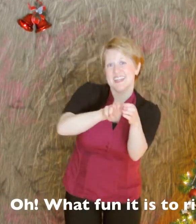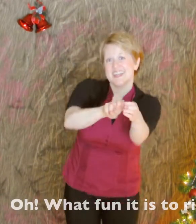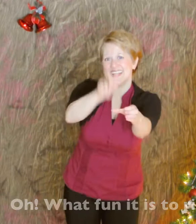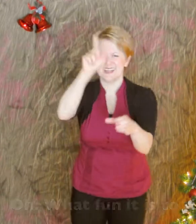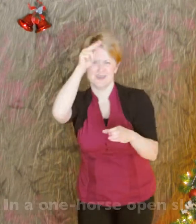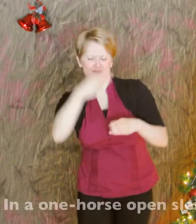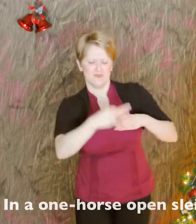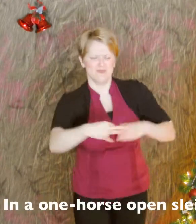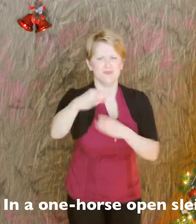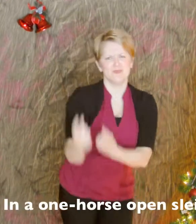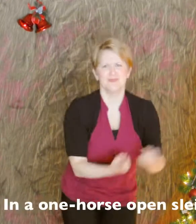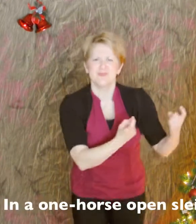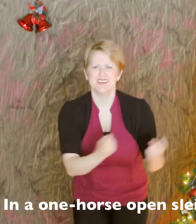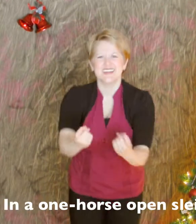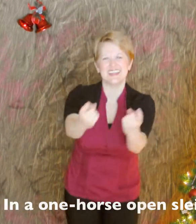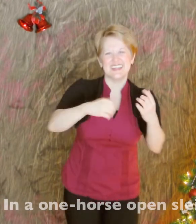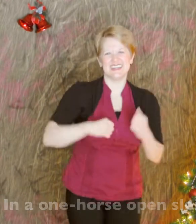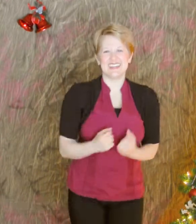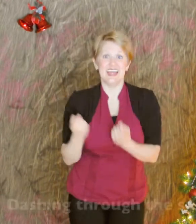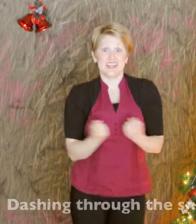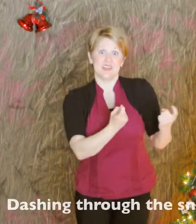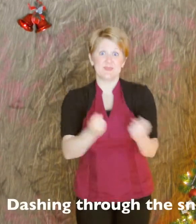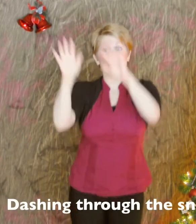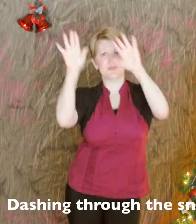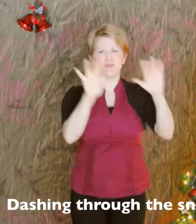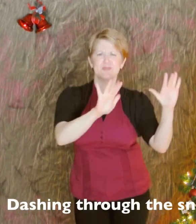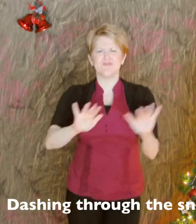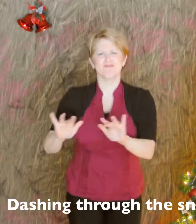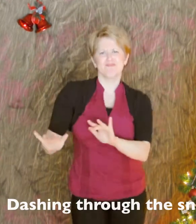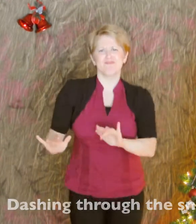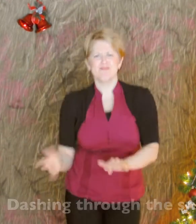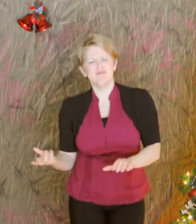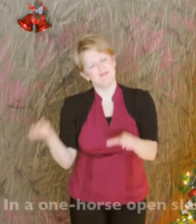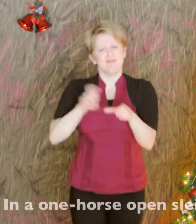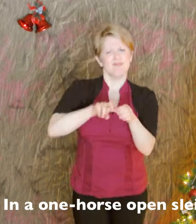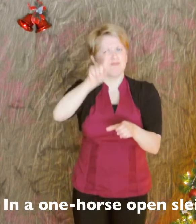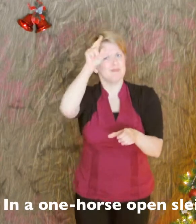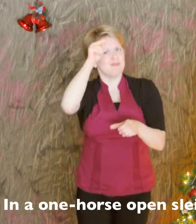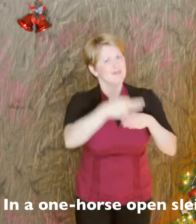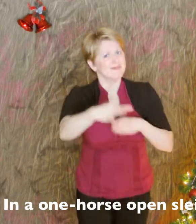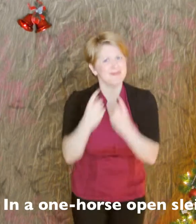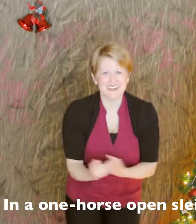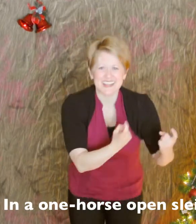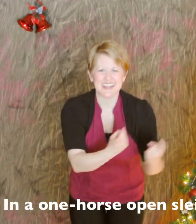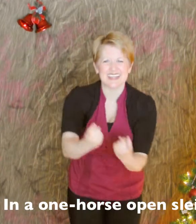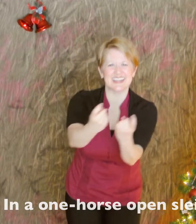to ride in a one-horse open sleigh Dashing through the snow in a one-horse open sleigh